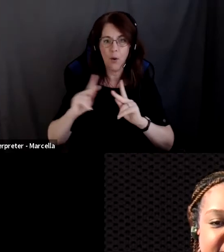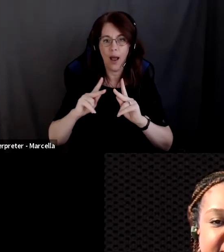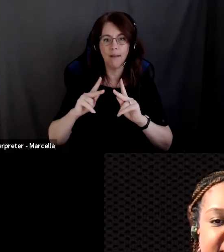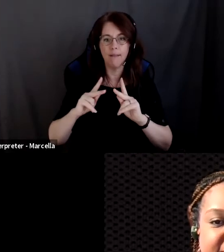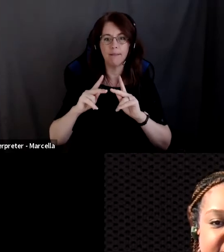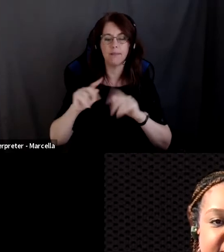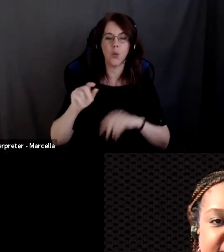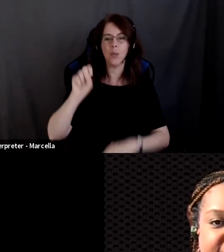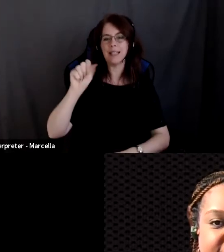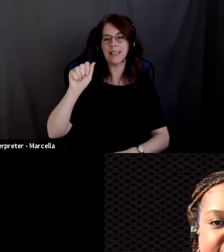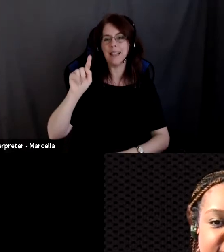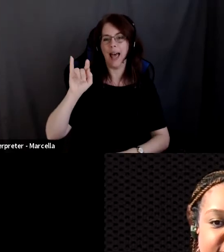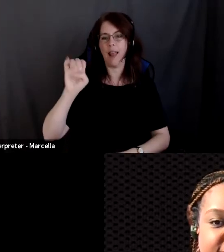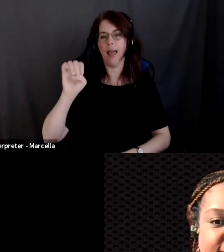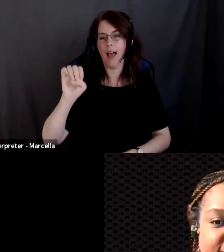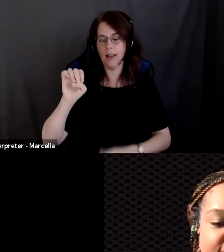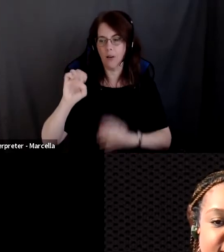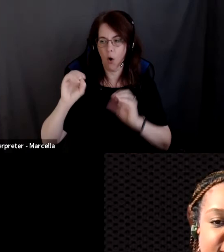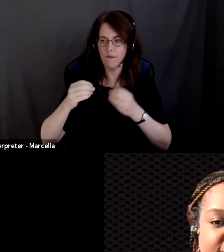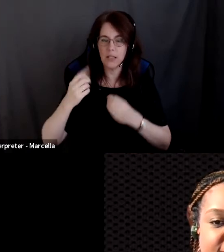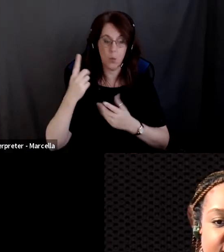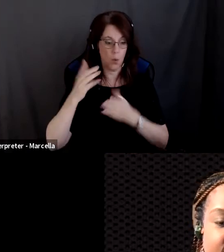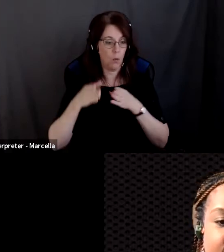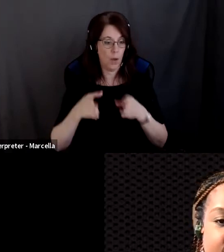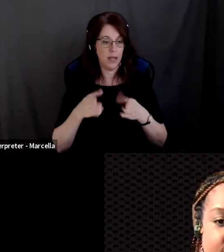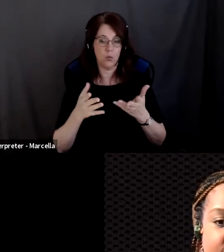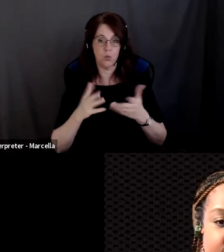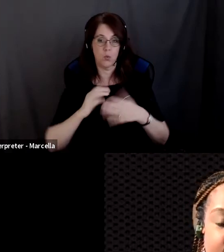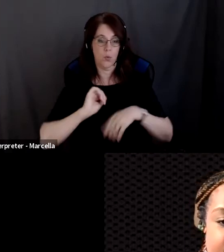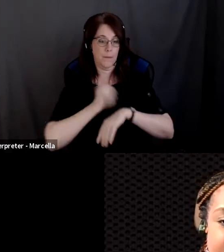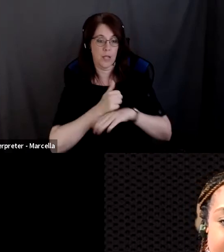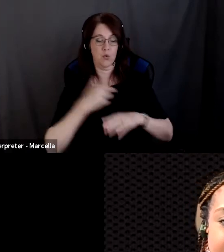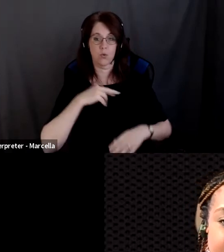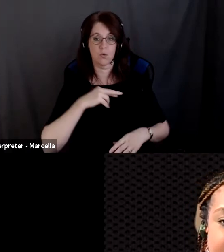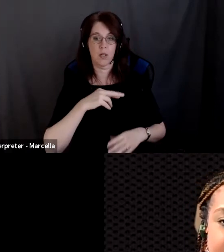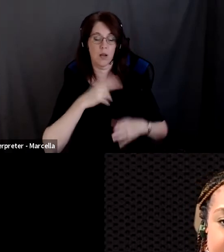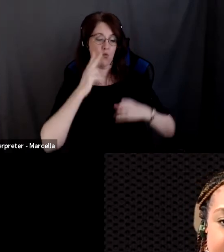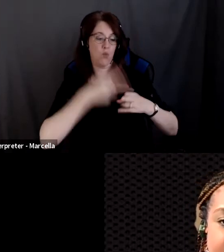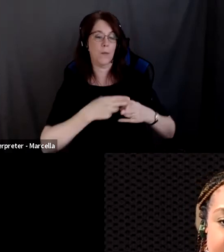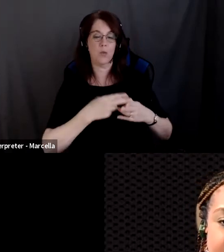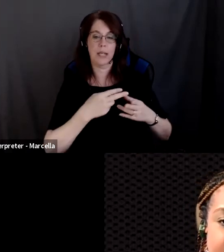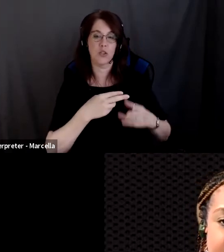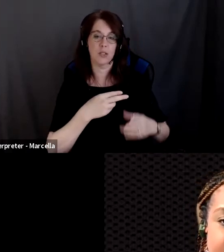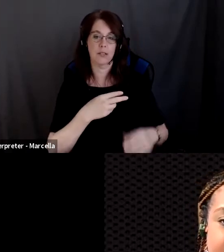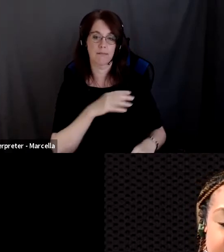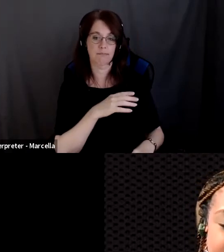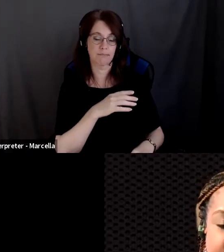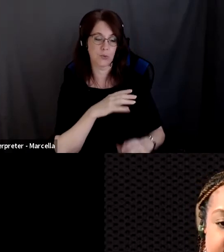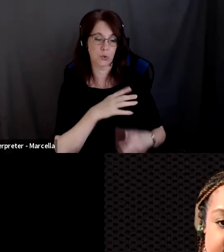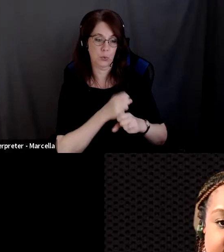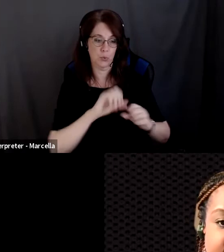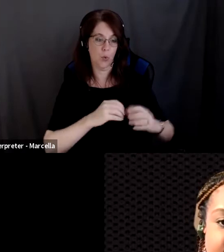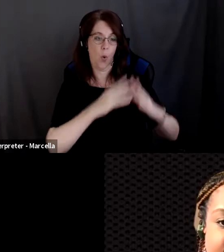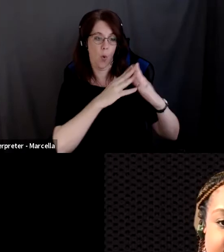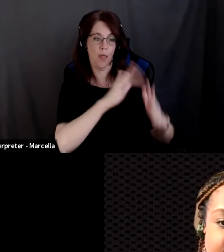offices, and this is one strategy towards maybe building a reputation in order to get those offices there. But I want to let